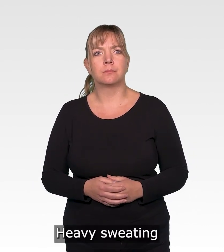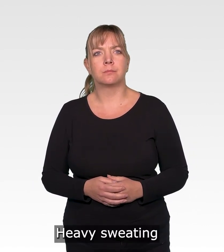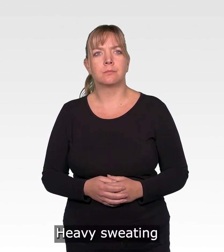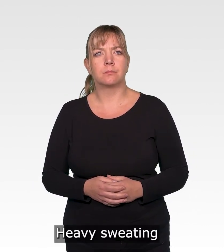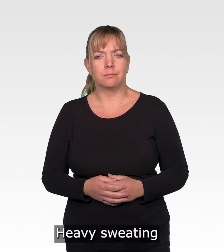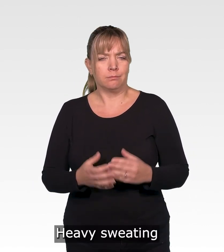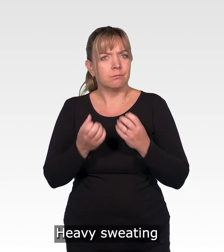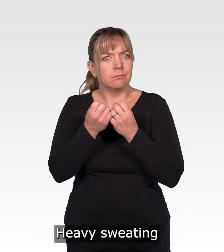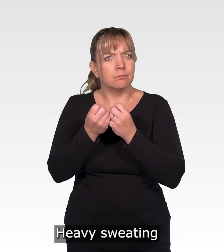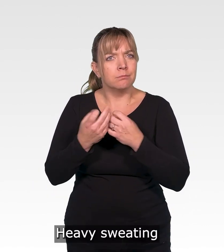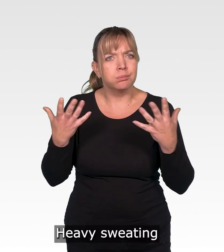Heavy sweating.